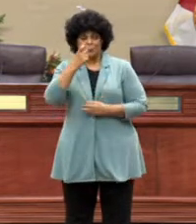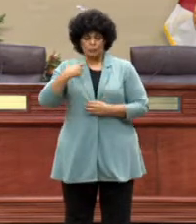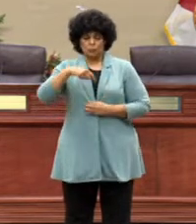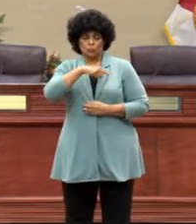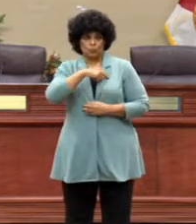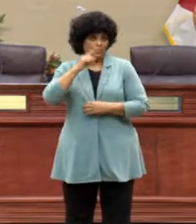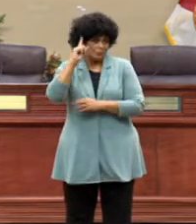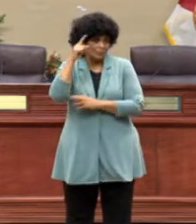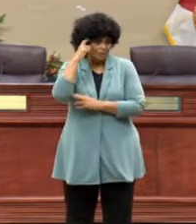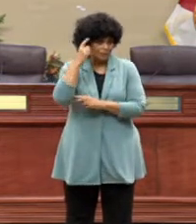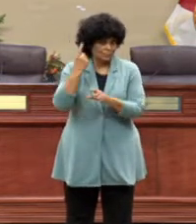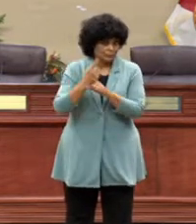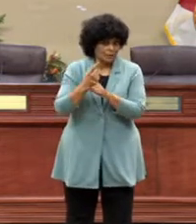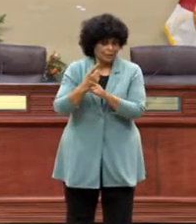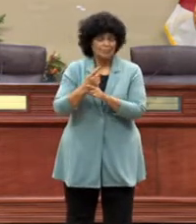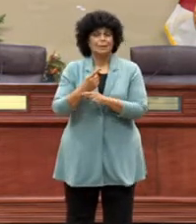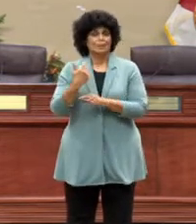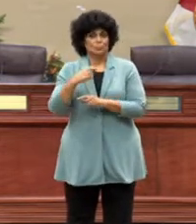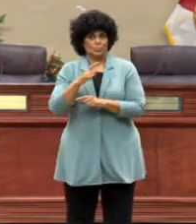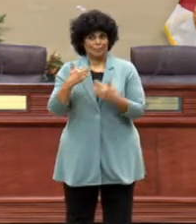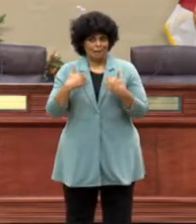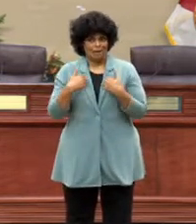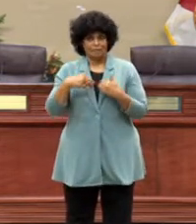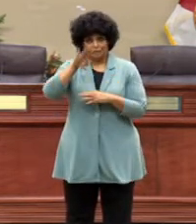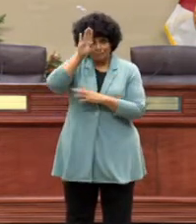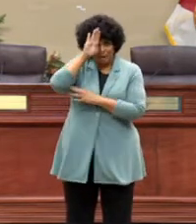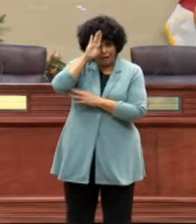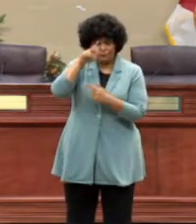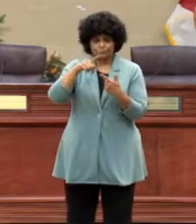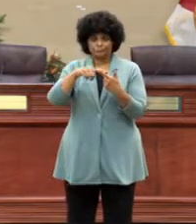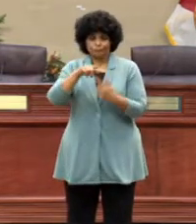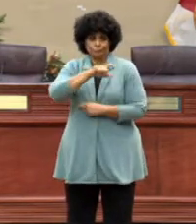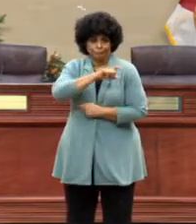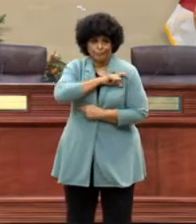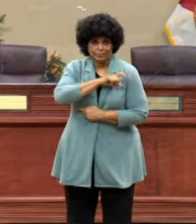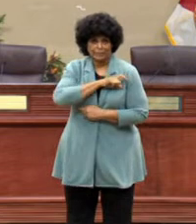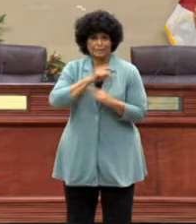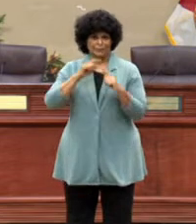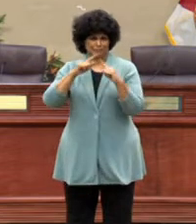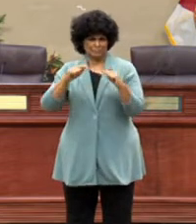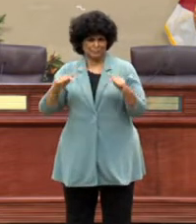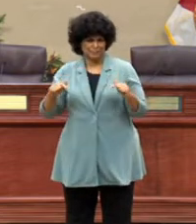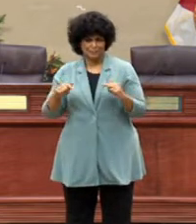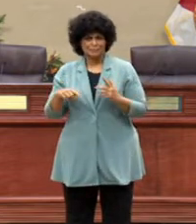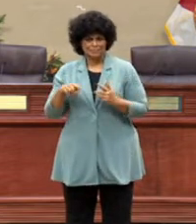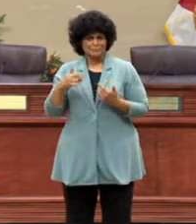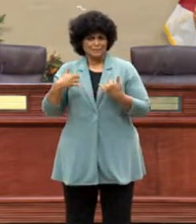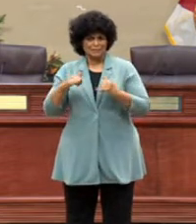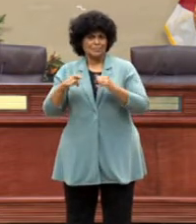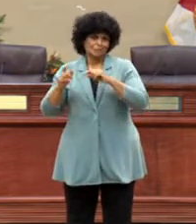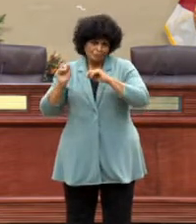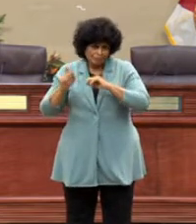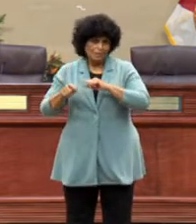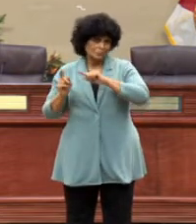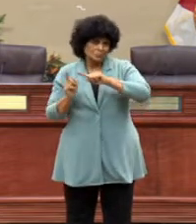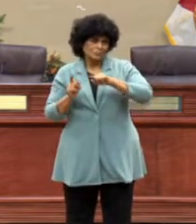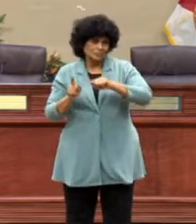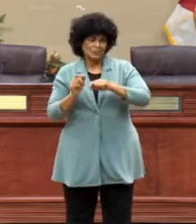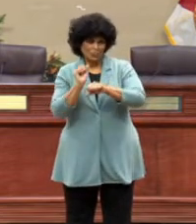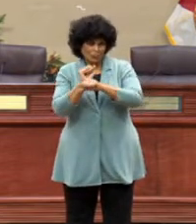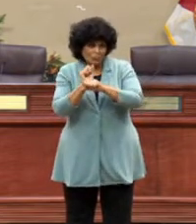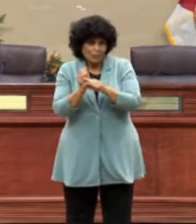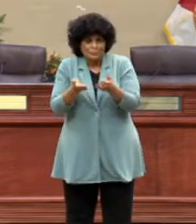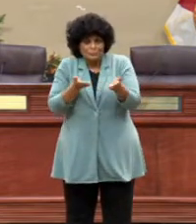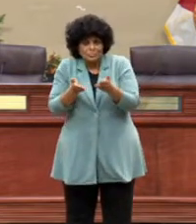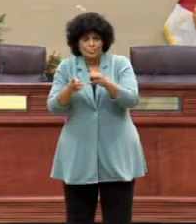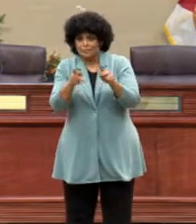our firefighters, our correction staff, and others really have to still come to work and serve the